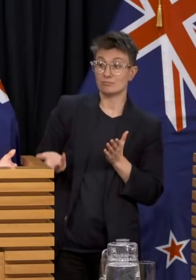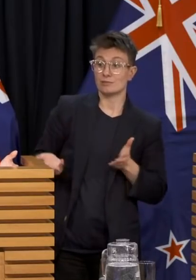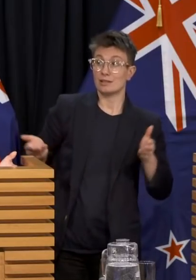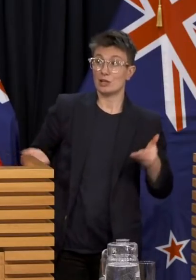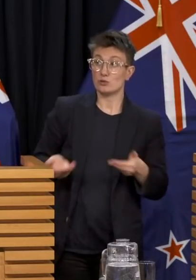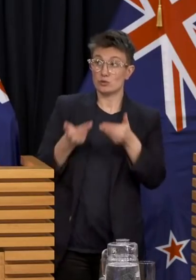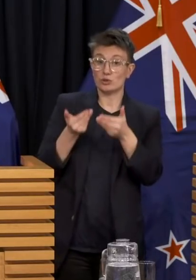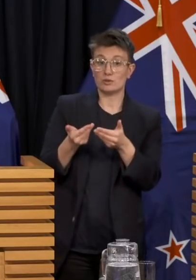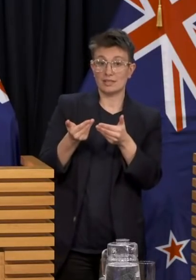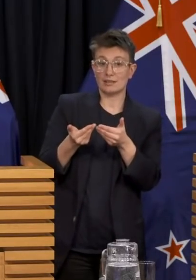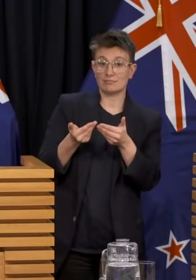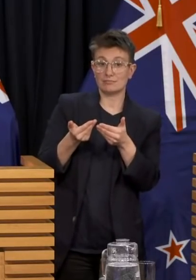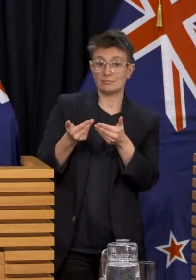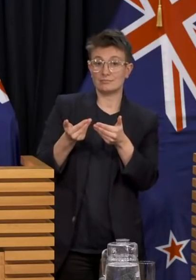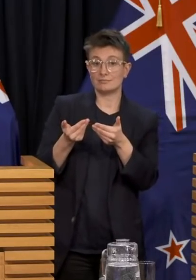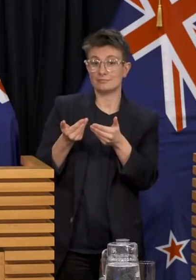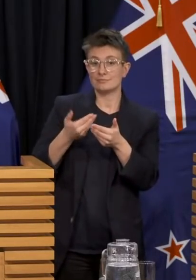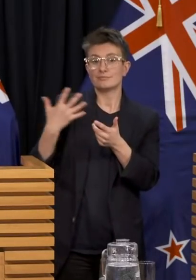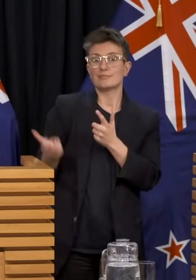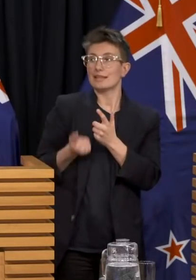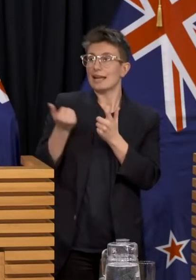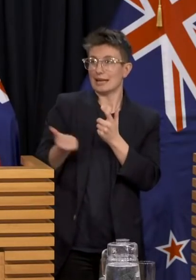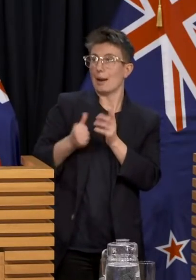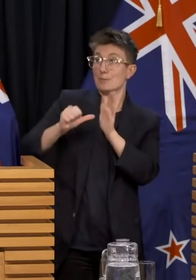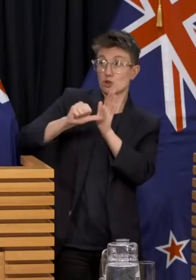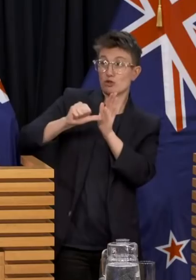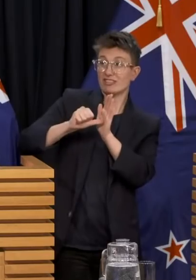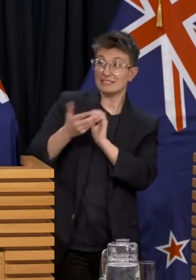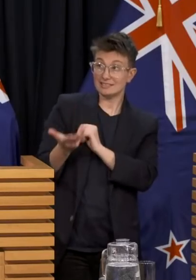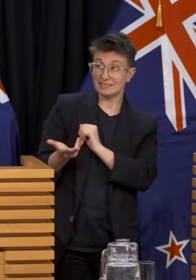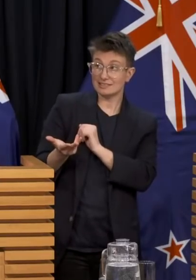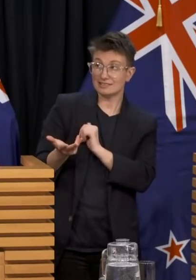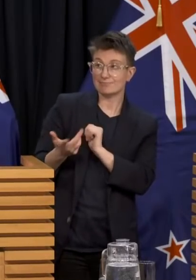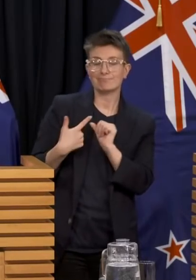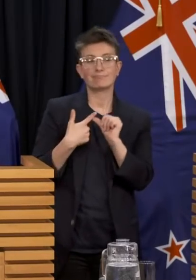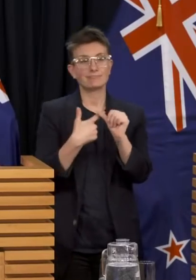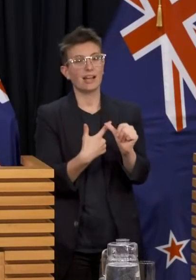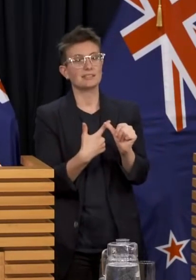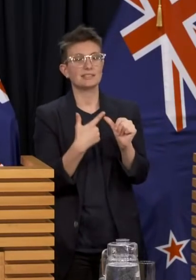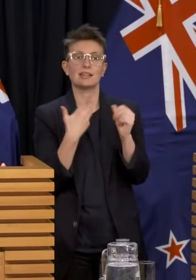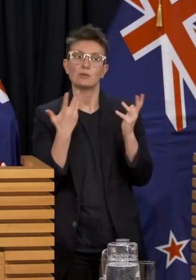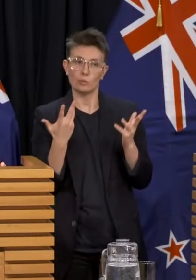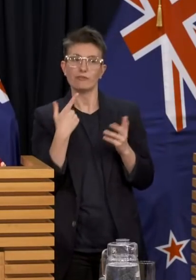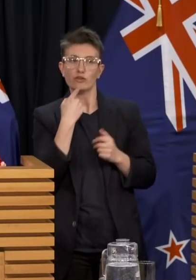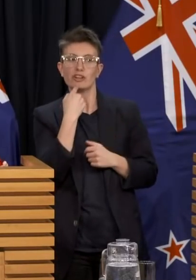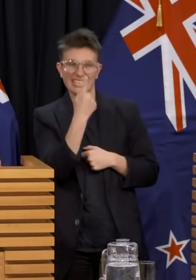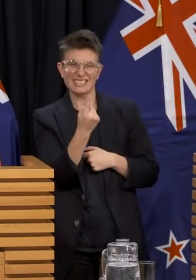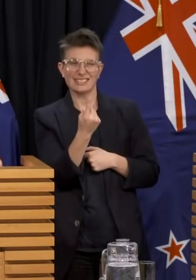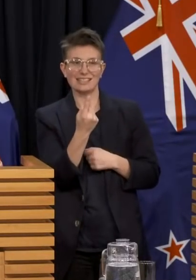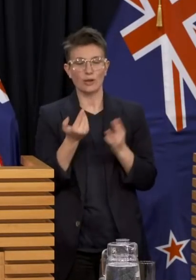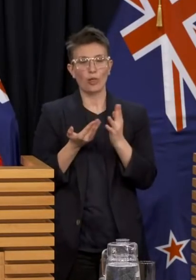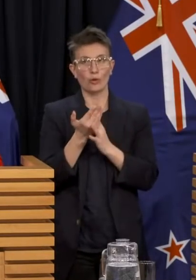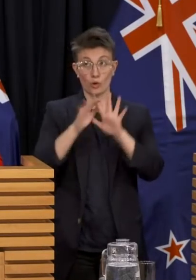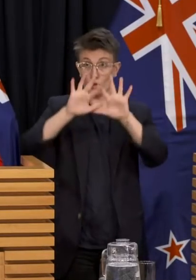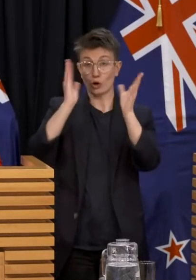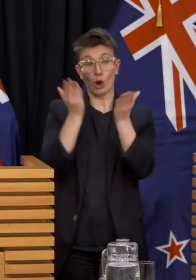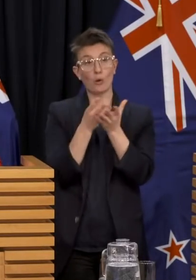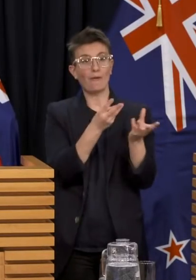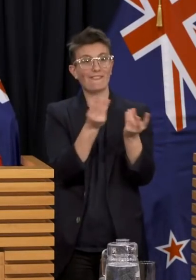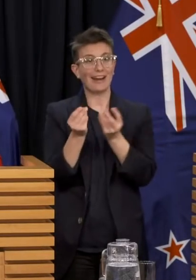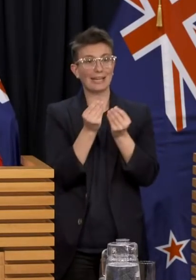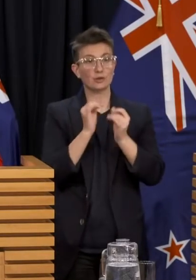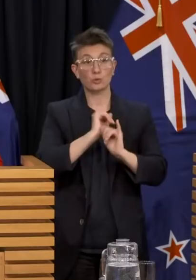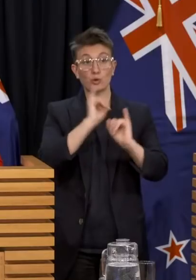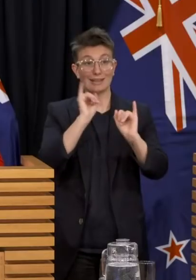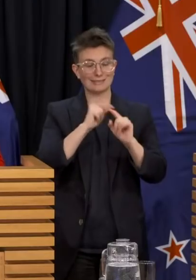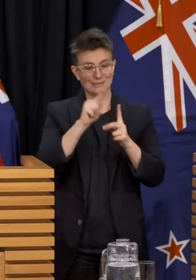of work that we've already signalled that through the likes of the global financial crisis, through the earthquakes, and now